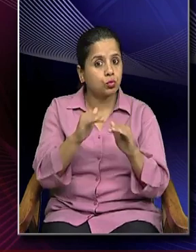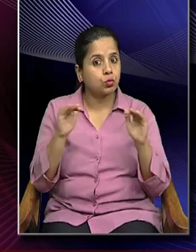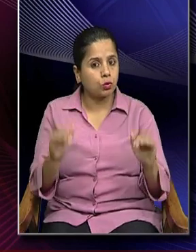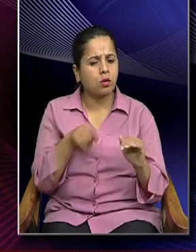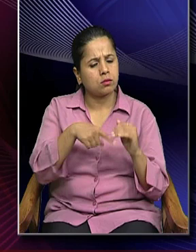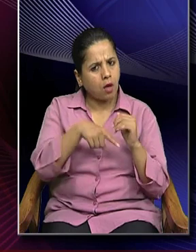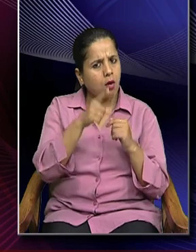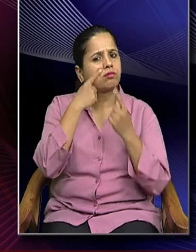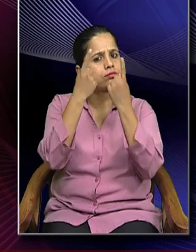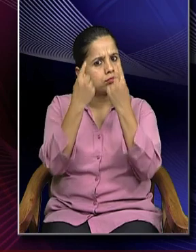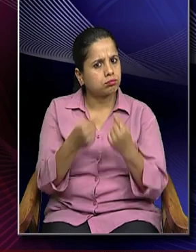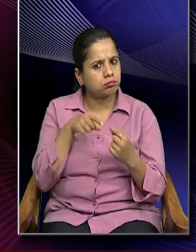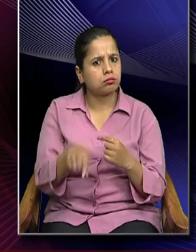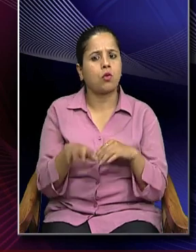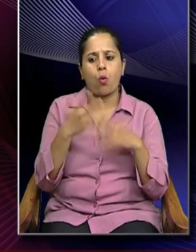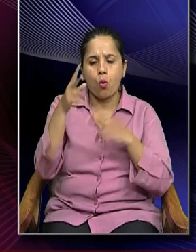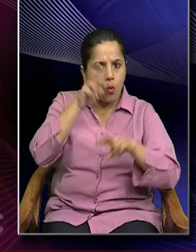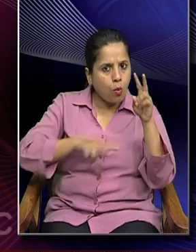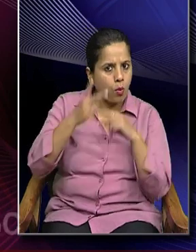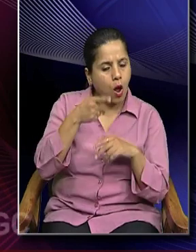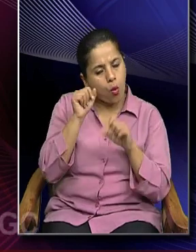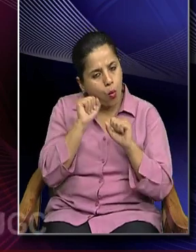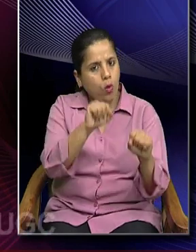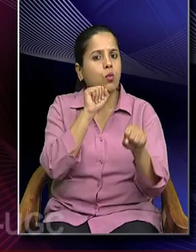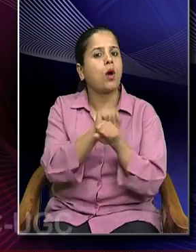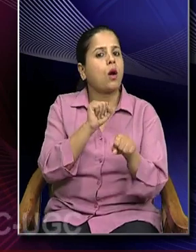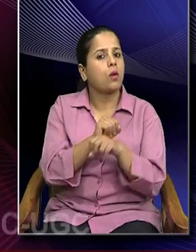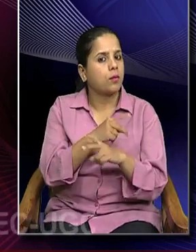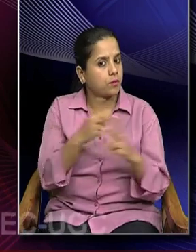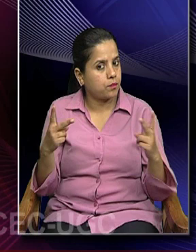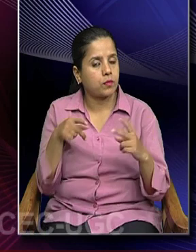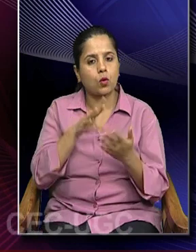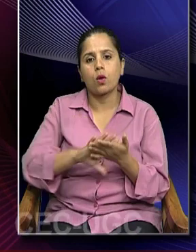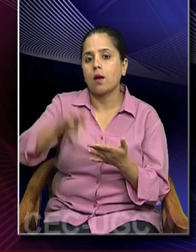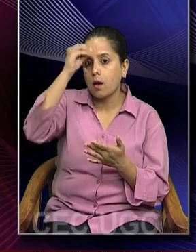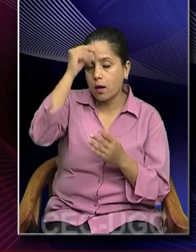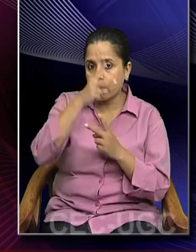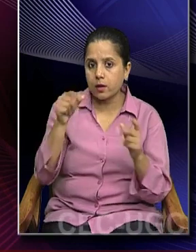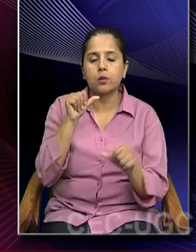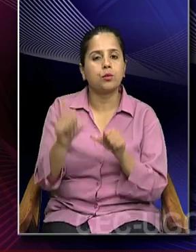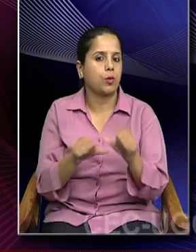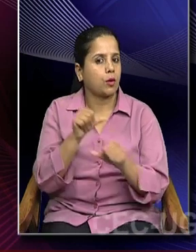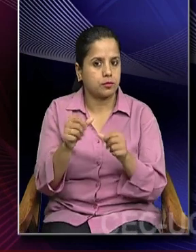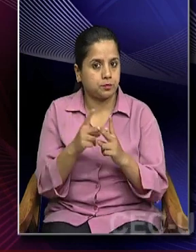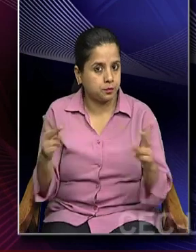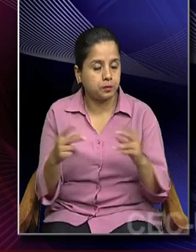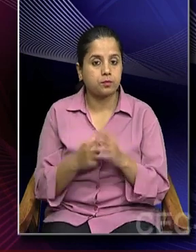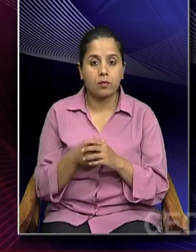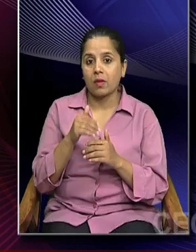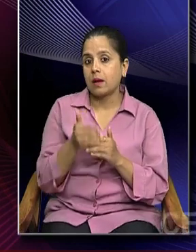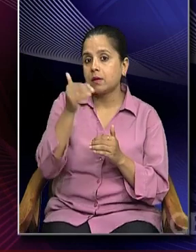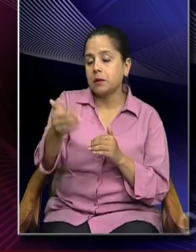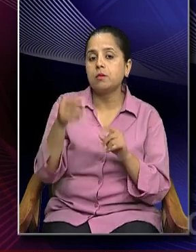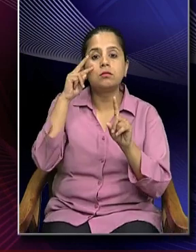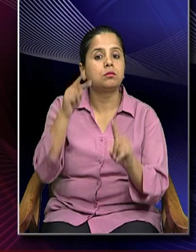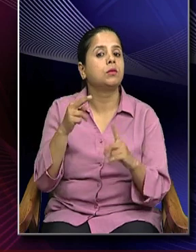to analyze, evaluate their own work and learning processes. The next